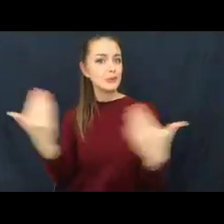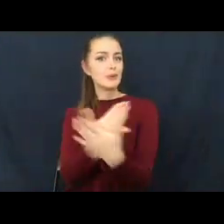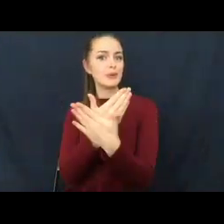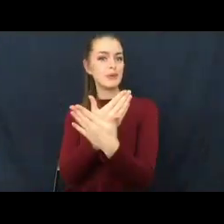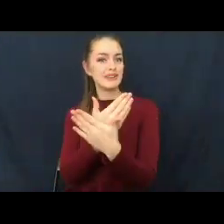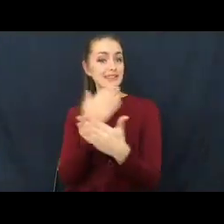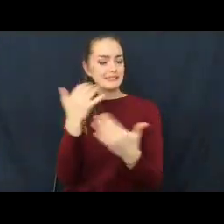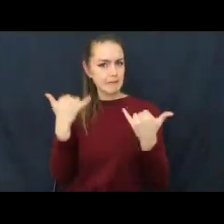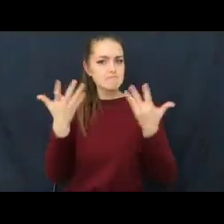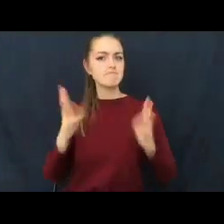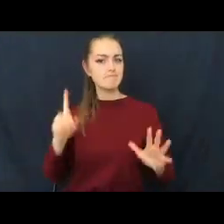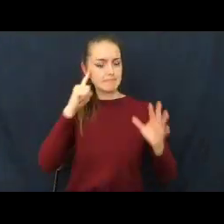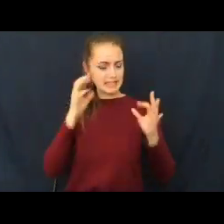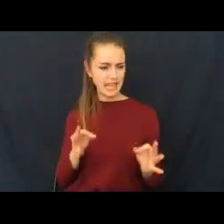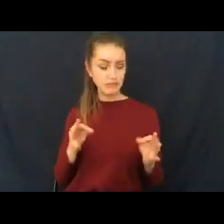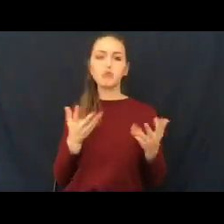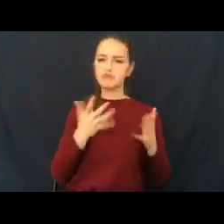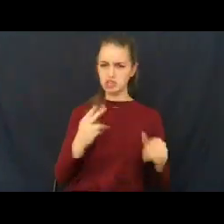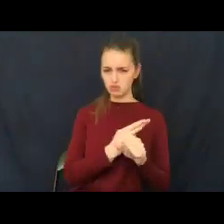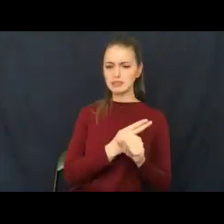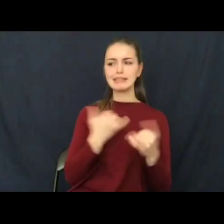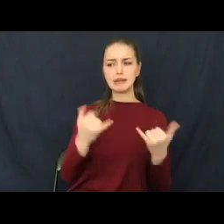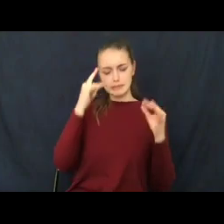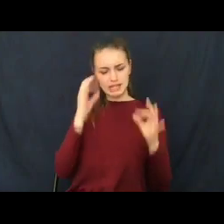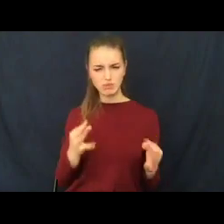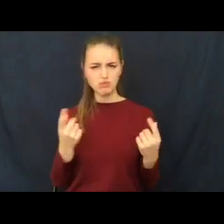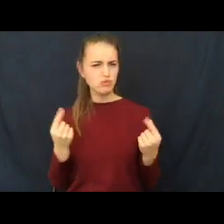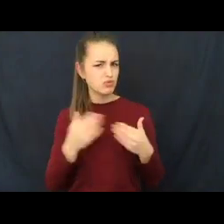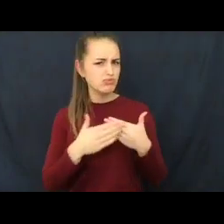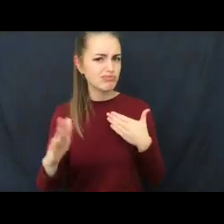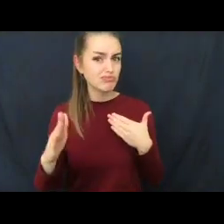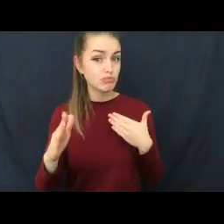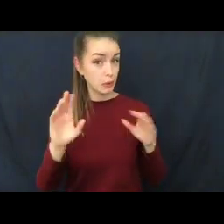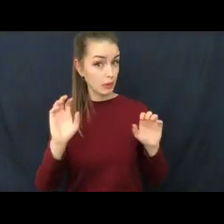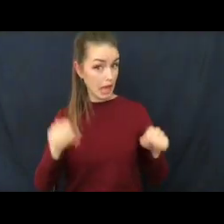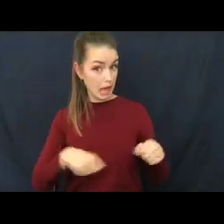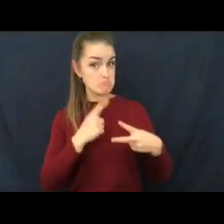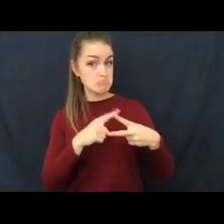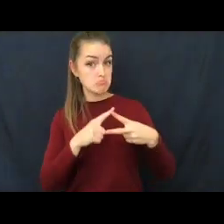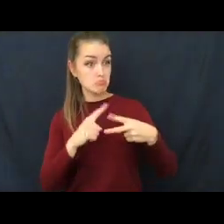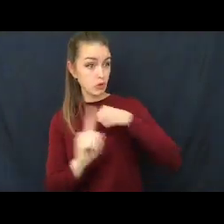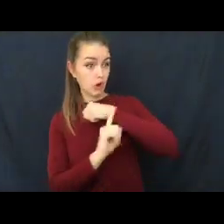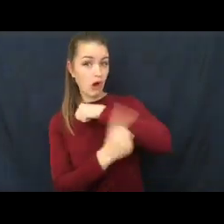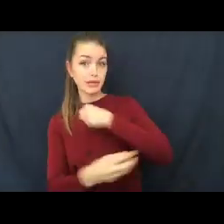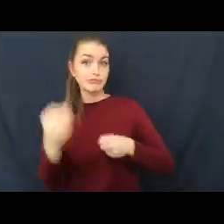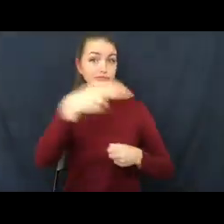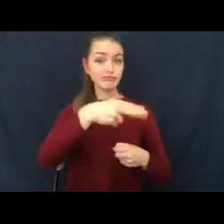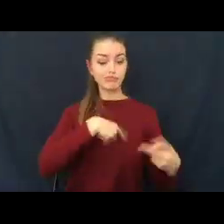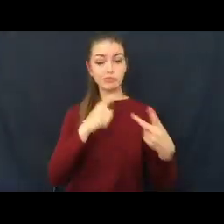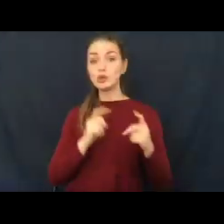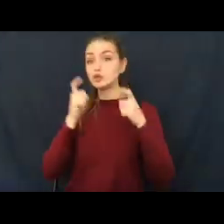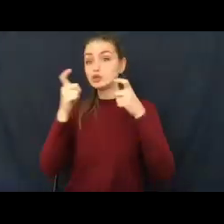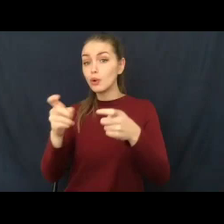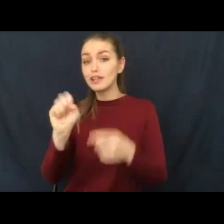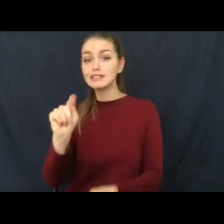a decision when you're done using it. What am I going to do with it? And either you're going to throw it away, maybe you donate it to St. Vinny's or